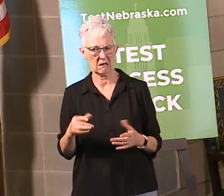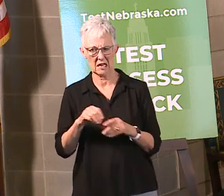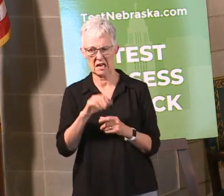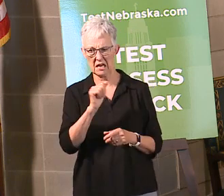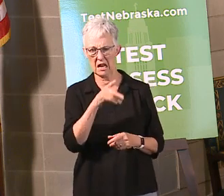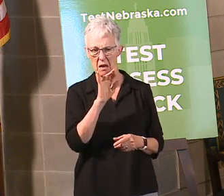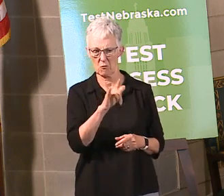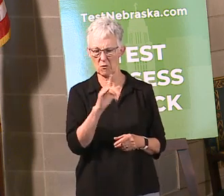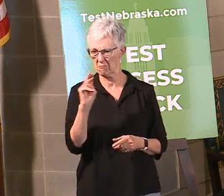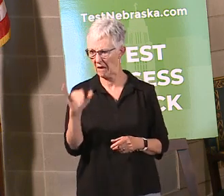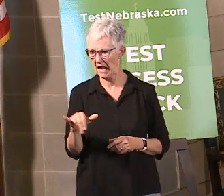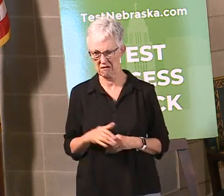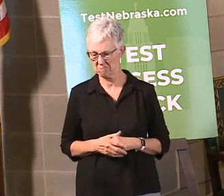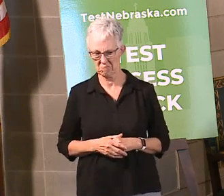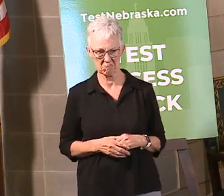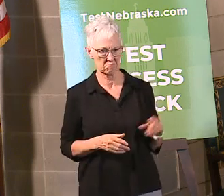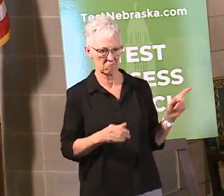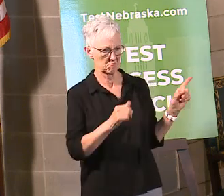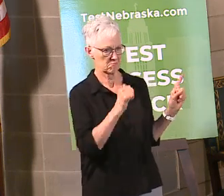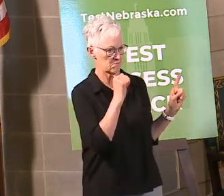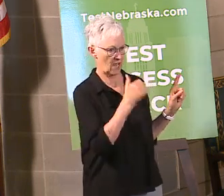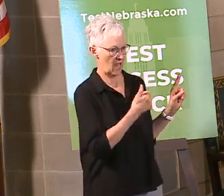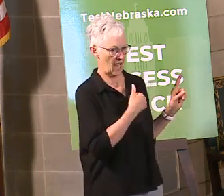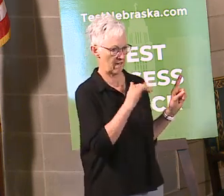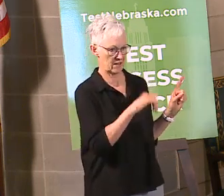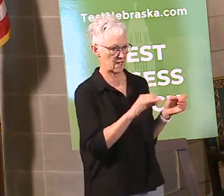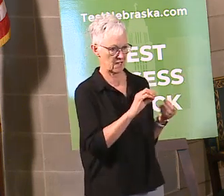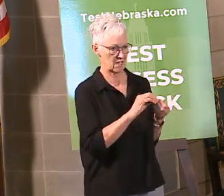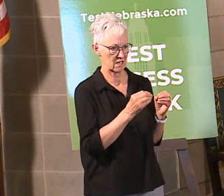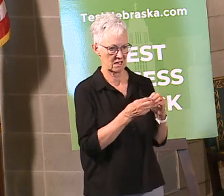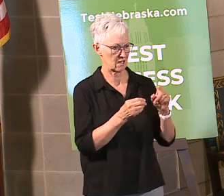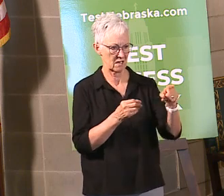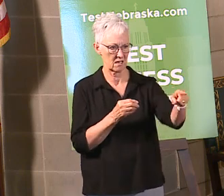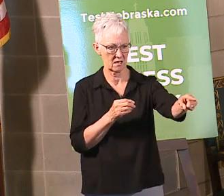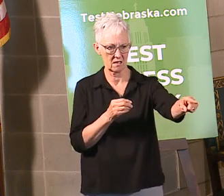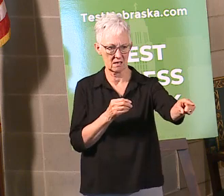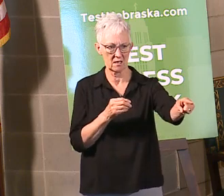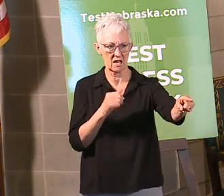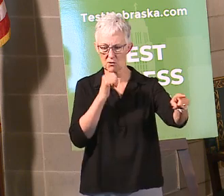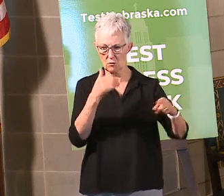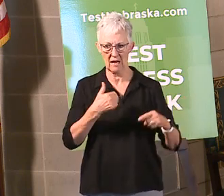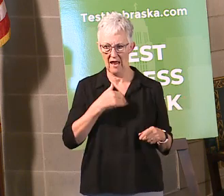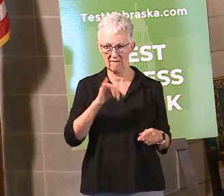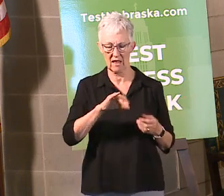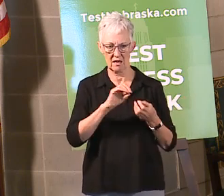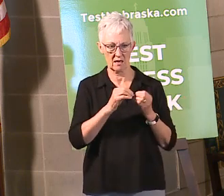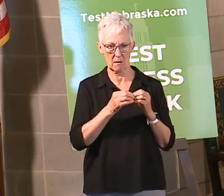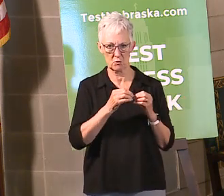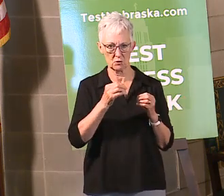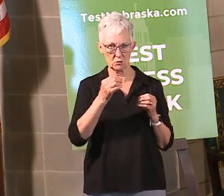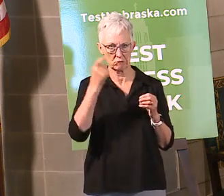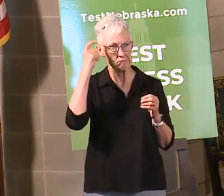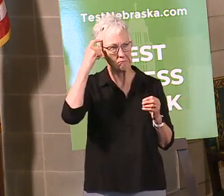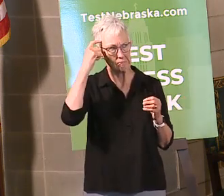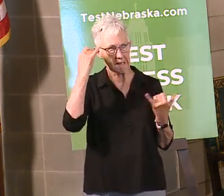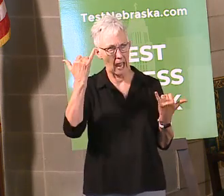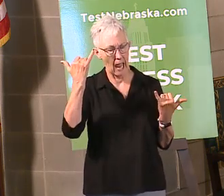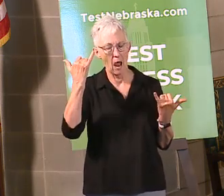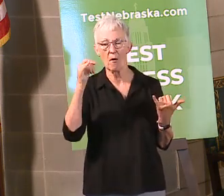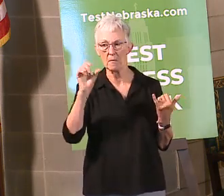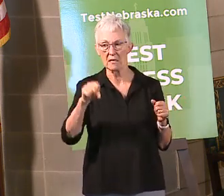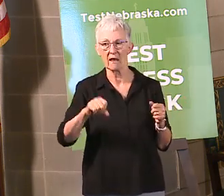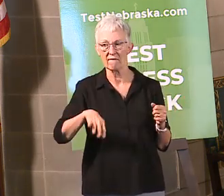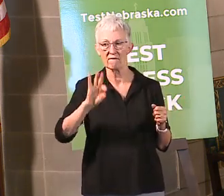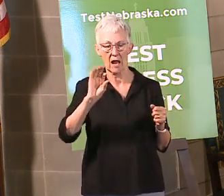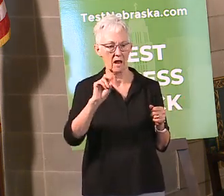and May? I don't have those numbers off the top of my head. Dr. Antone, do you have any numbers on that? I don't have them off the top of my head, but we can get them. We don't have them off the top of our head, but we can get those for you. So can